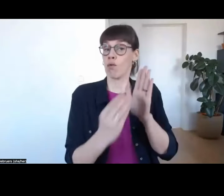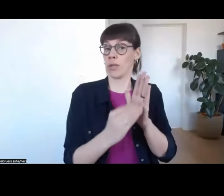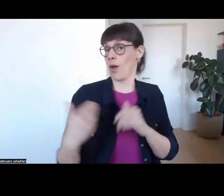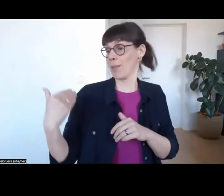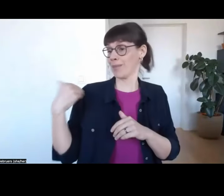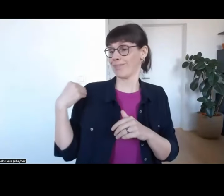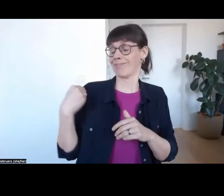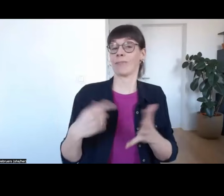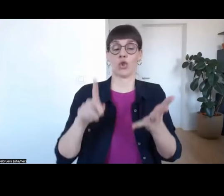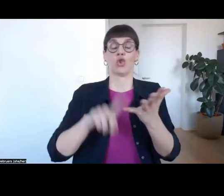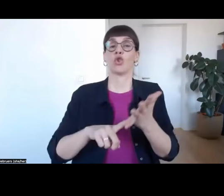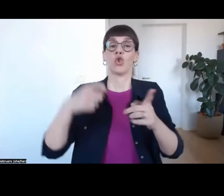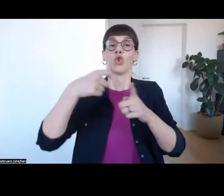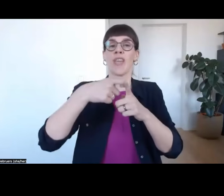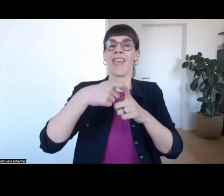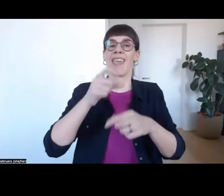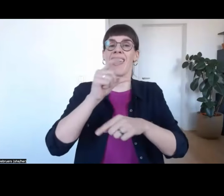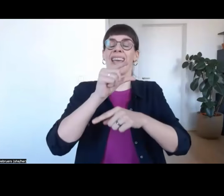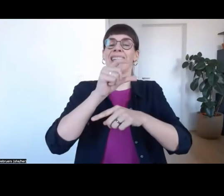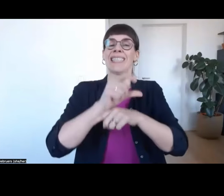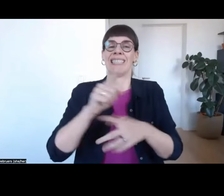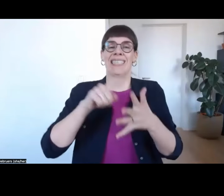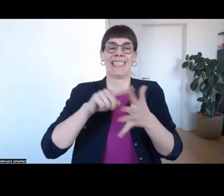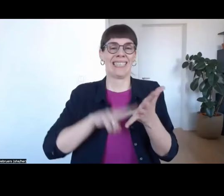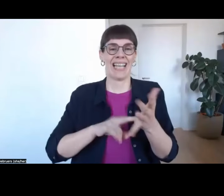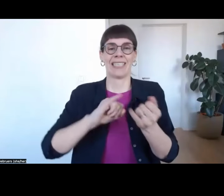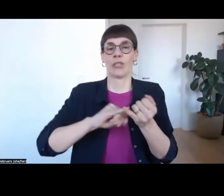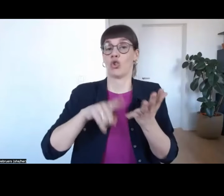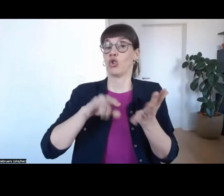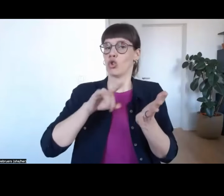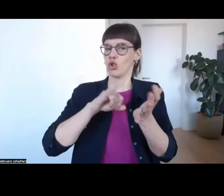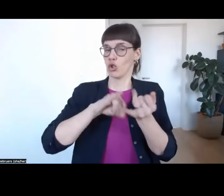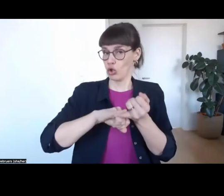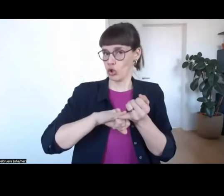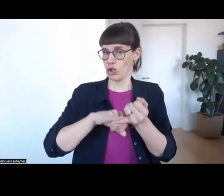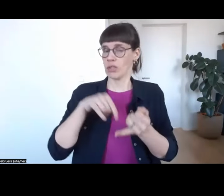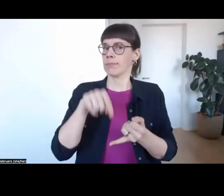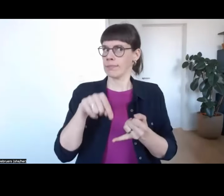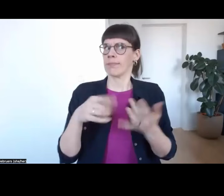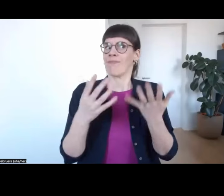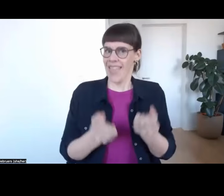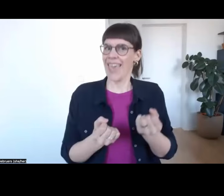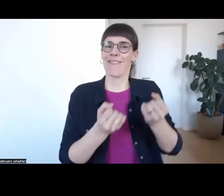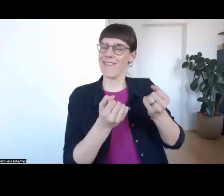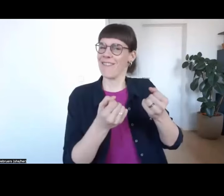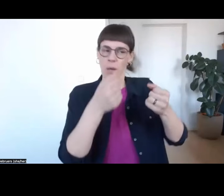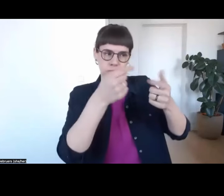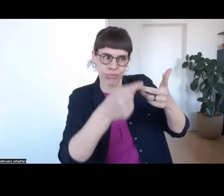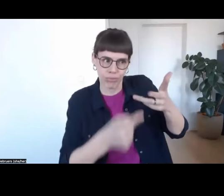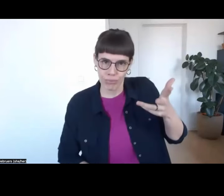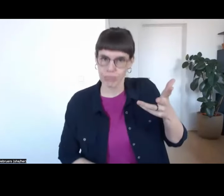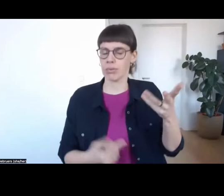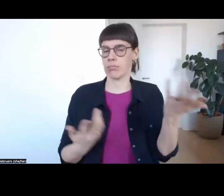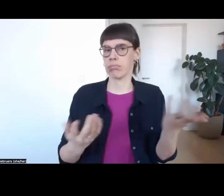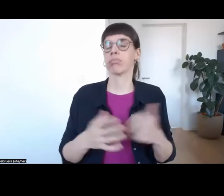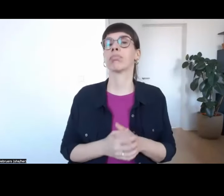change and those third and fourth options are opening up more. So data will shift over time. And there has recently been a census of sign